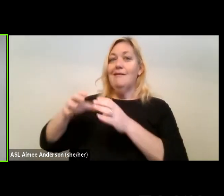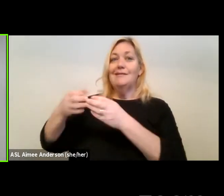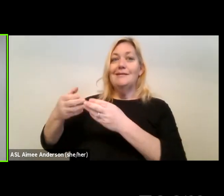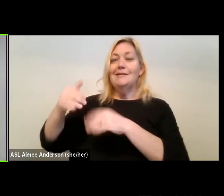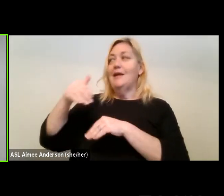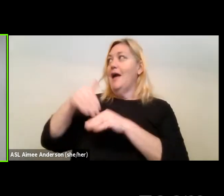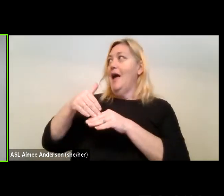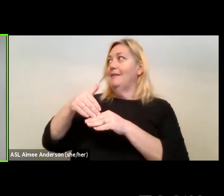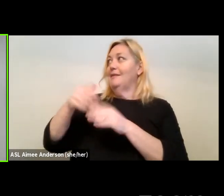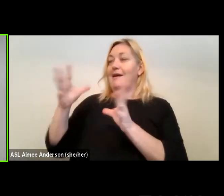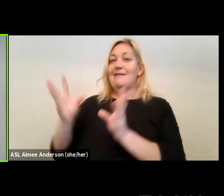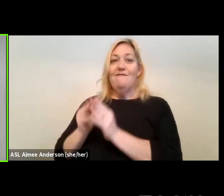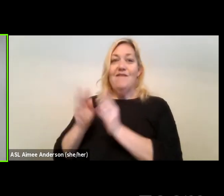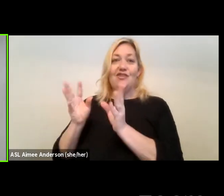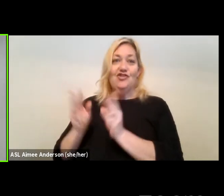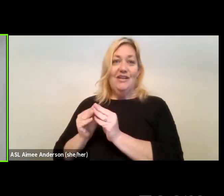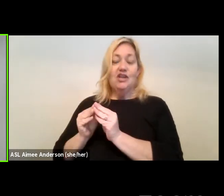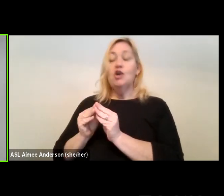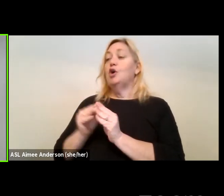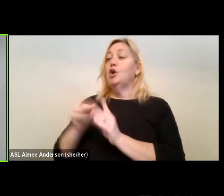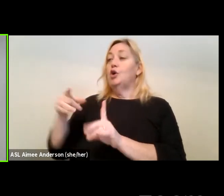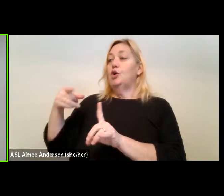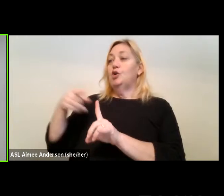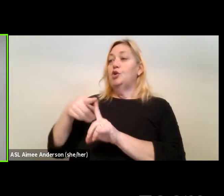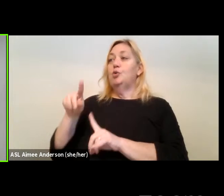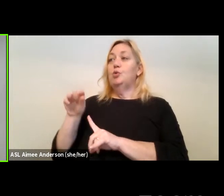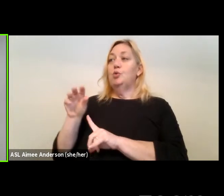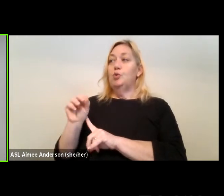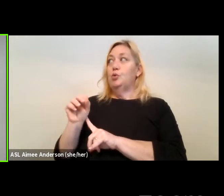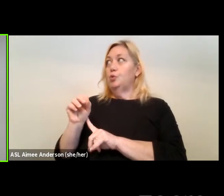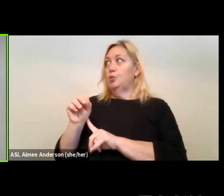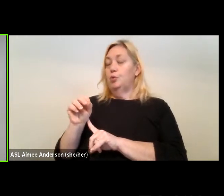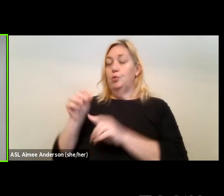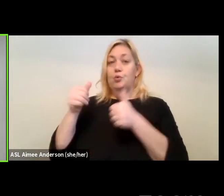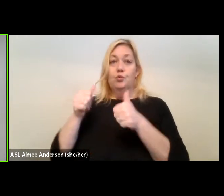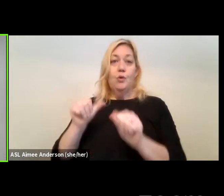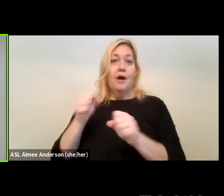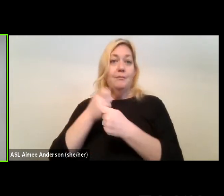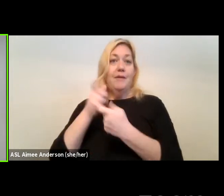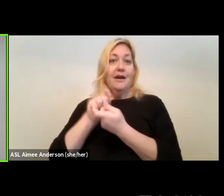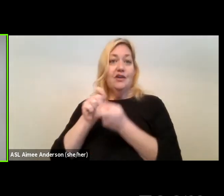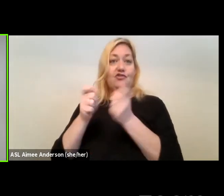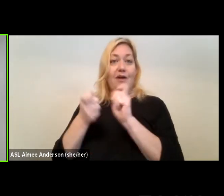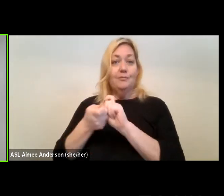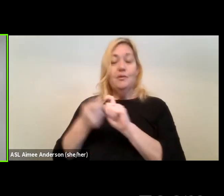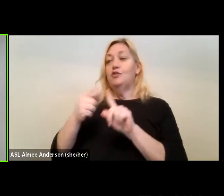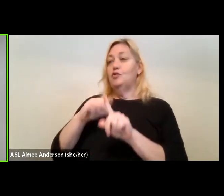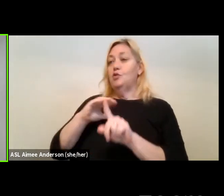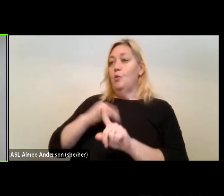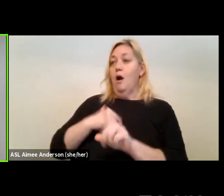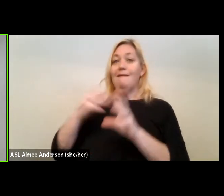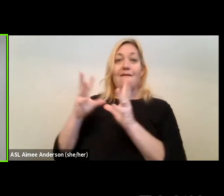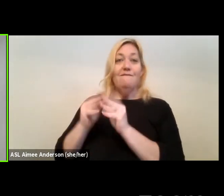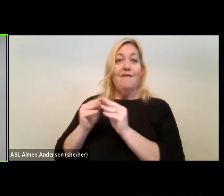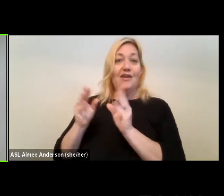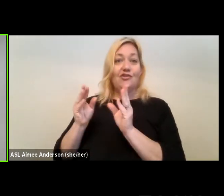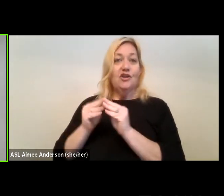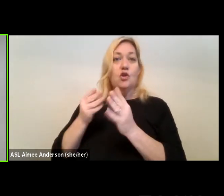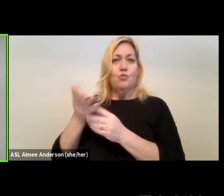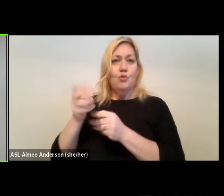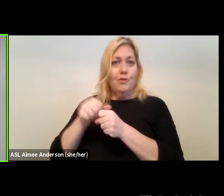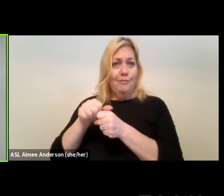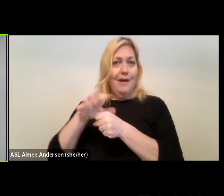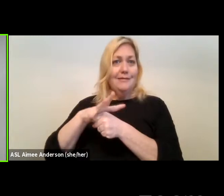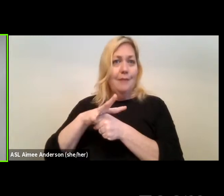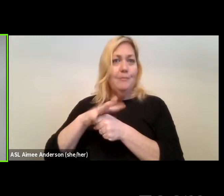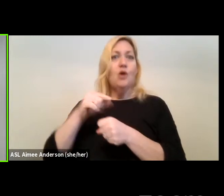the convention. Due to trying to make adjustments to our convention due to the pandemic, we'll